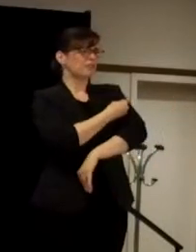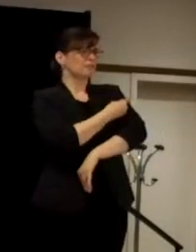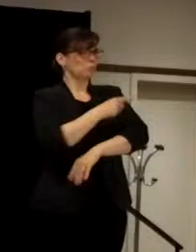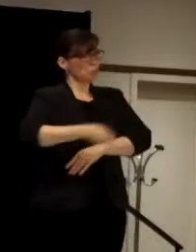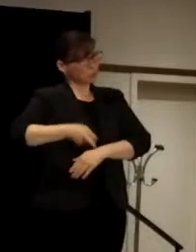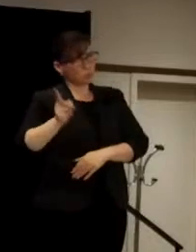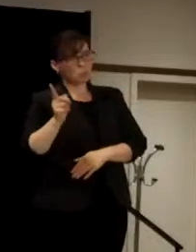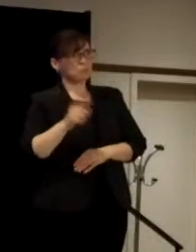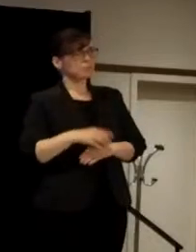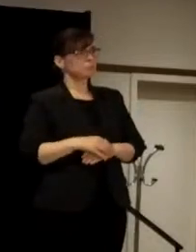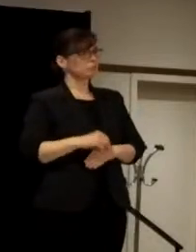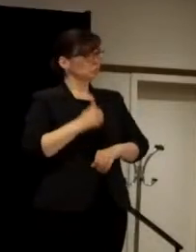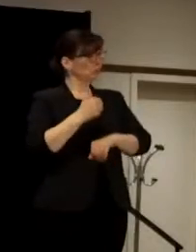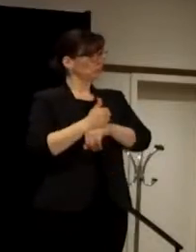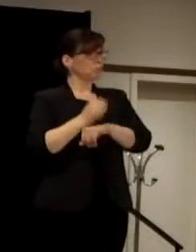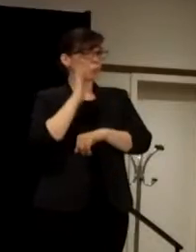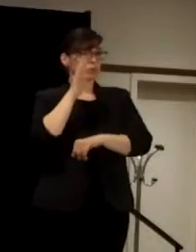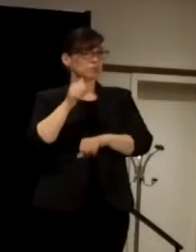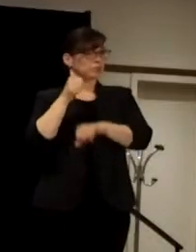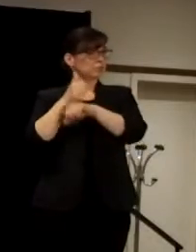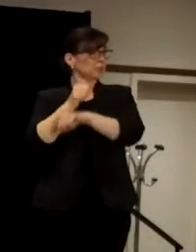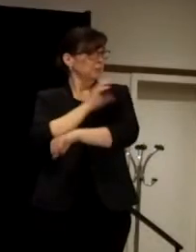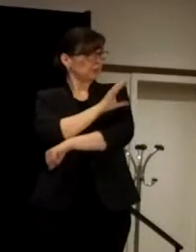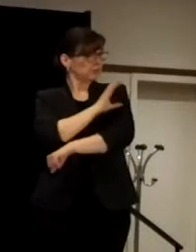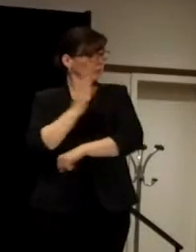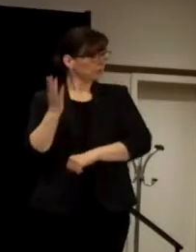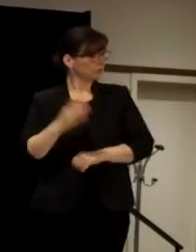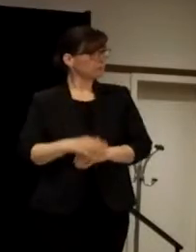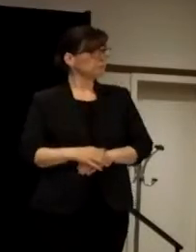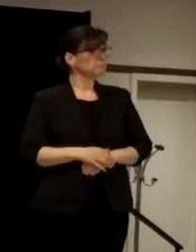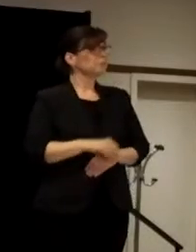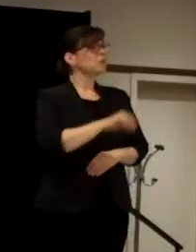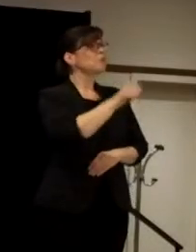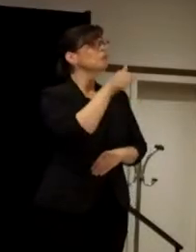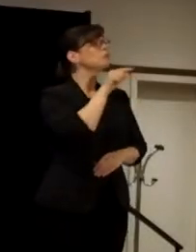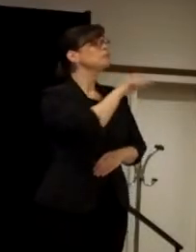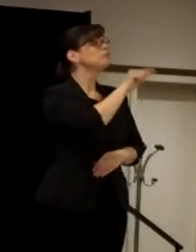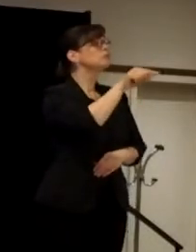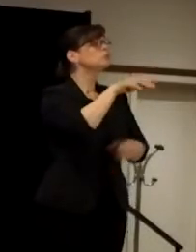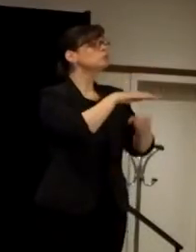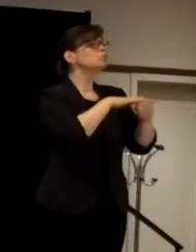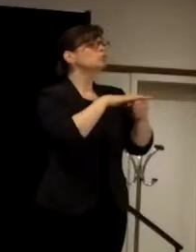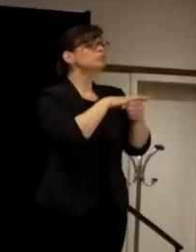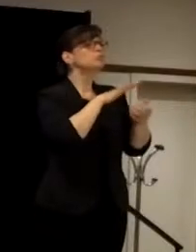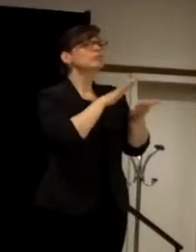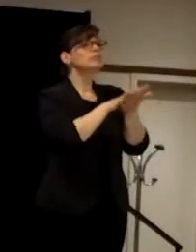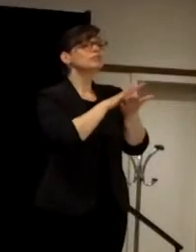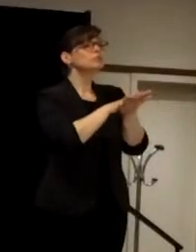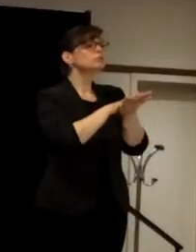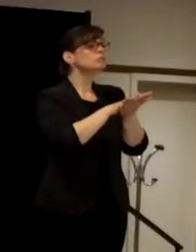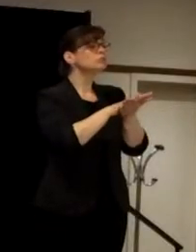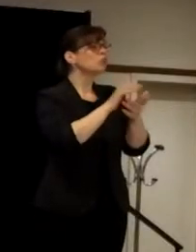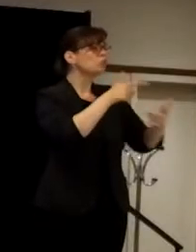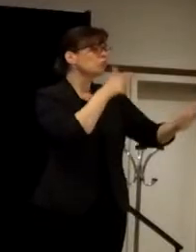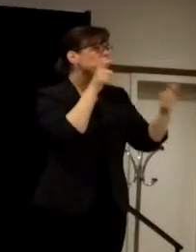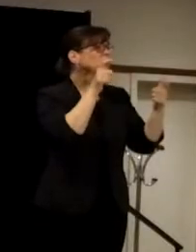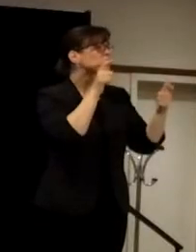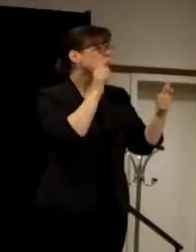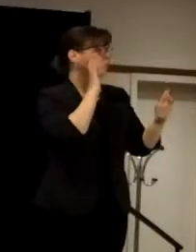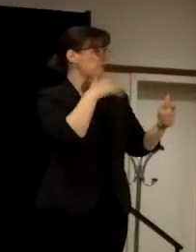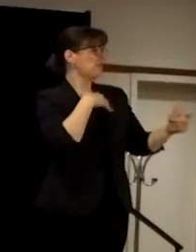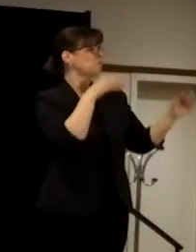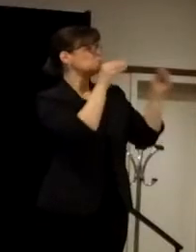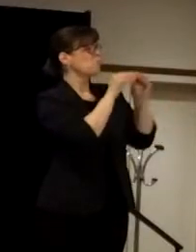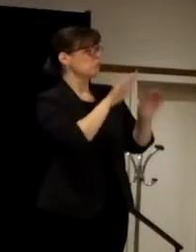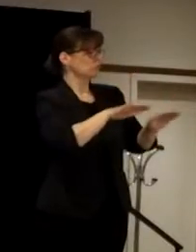And so there's other districts, the other large ones, obviously, you have more kids to pull from, but some